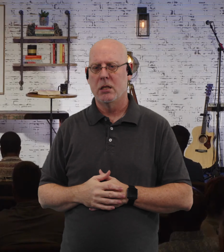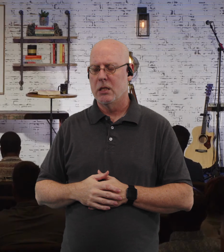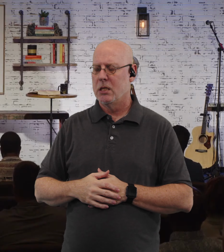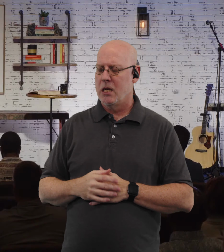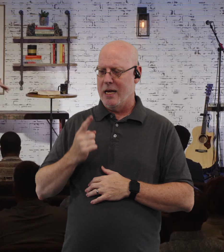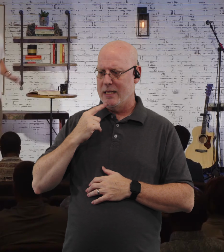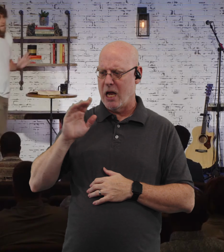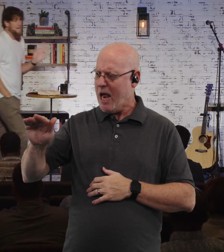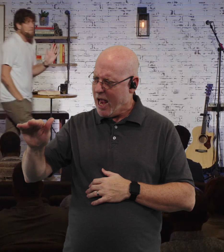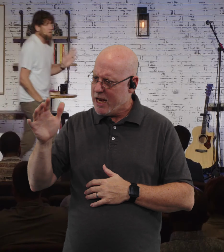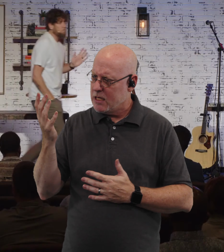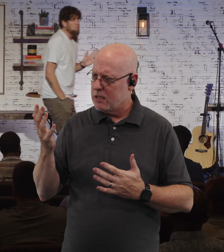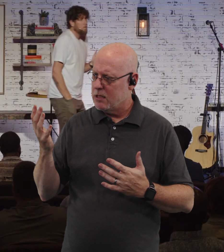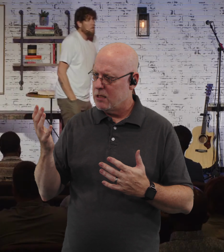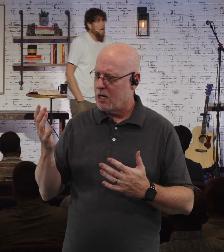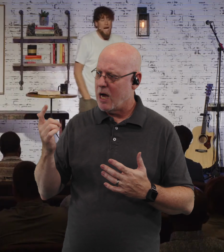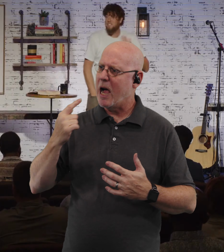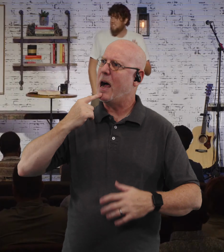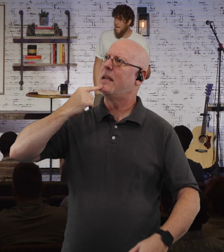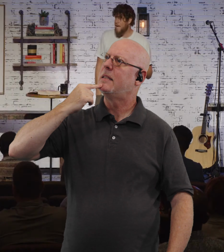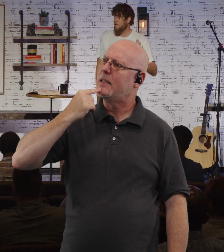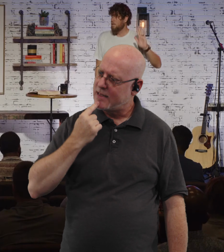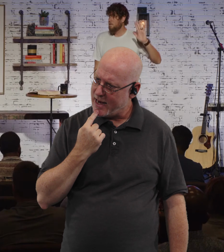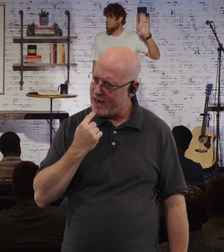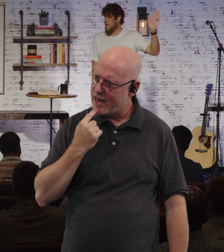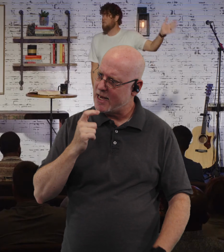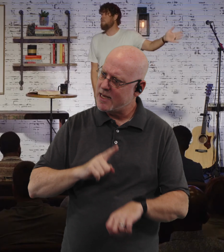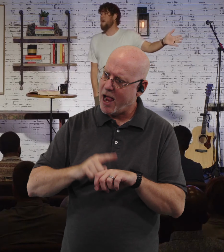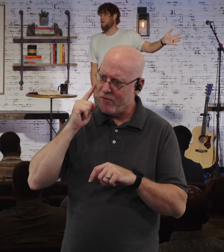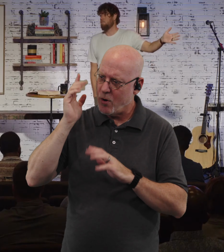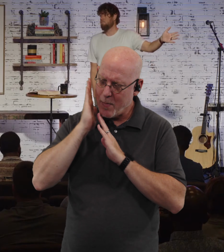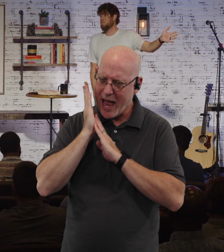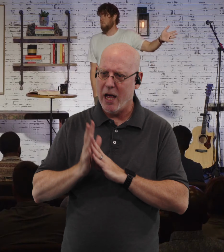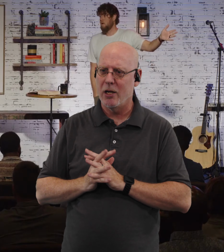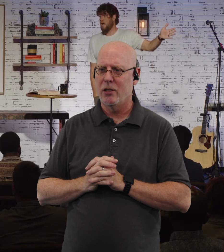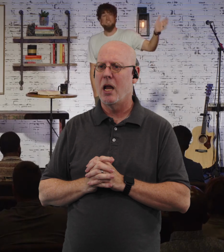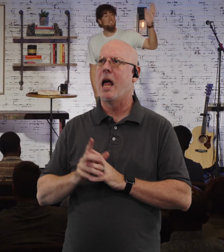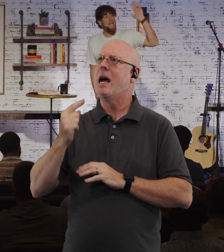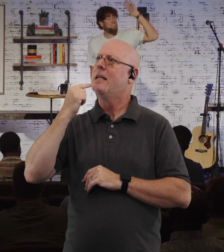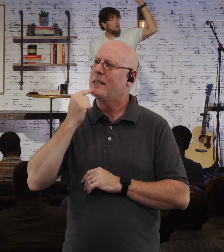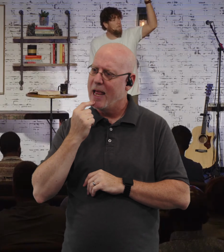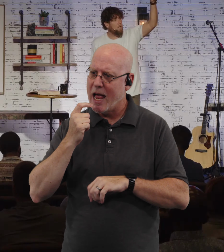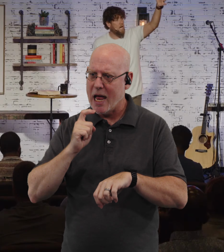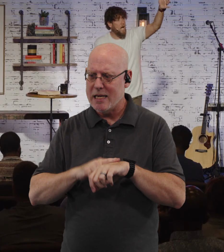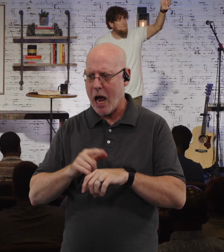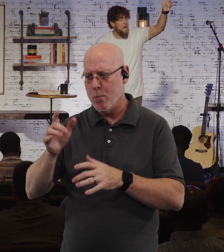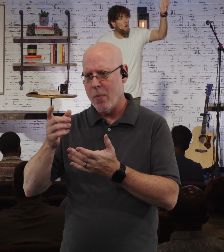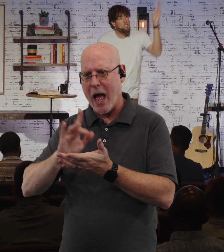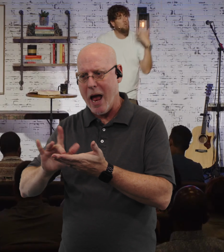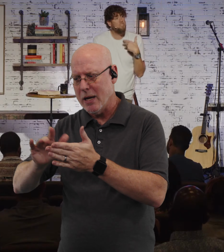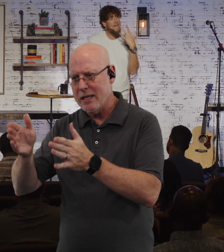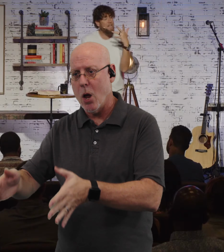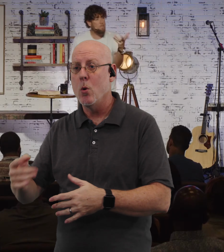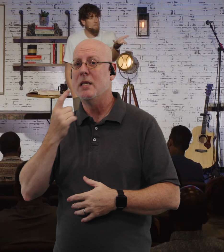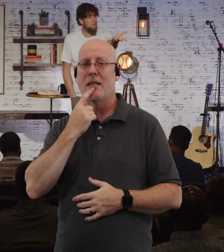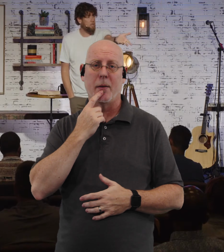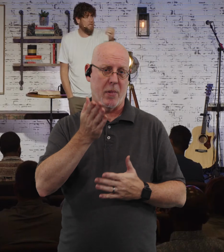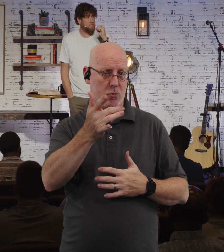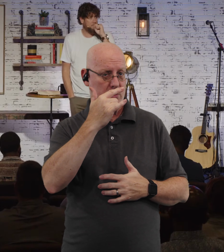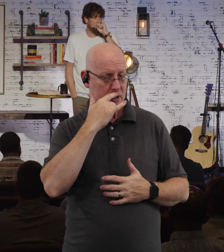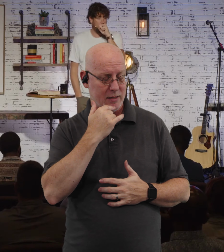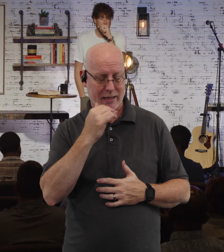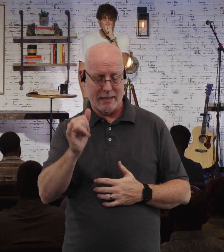And when I say to her, hey, Evie, I said it's time for bed. I said it's time to put down the iPad. What she'll say to me,